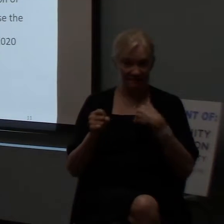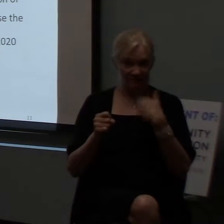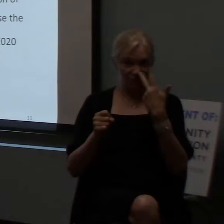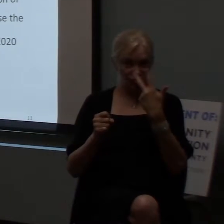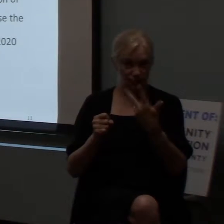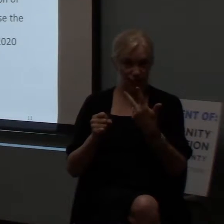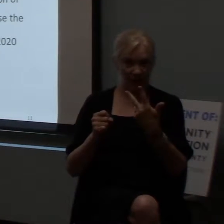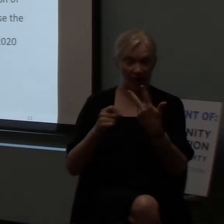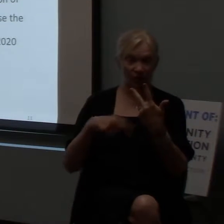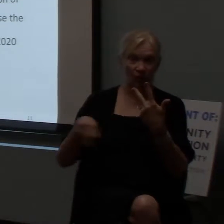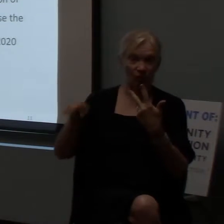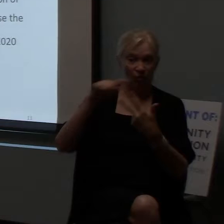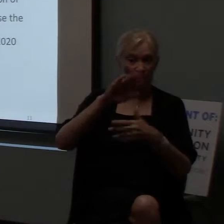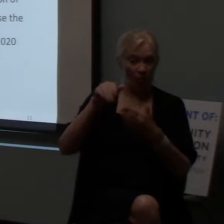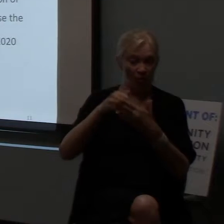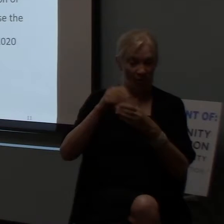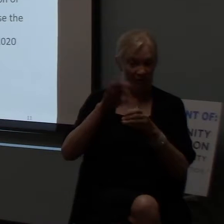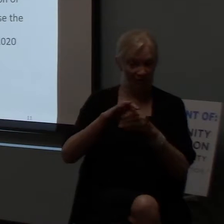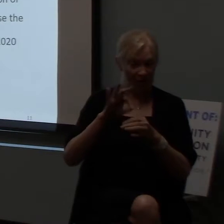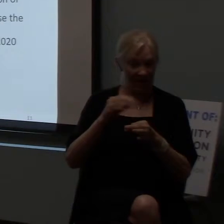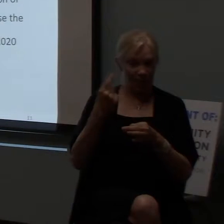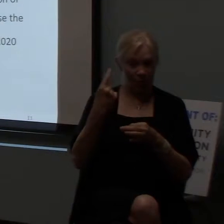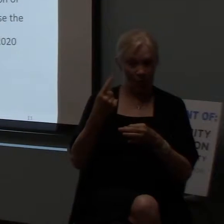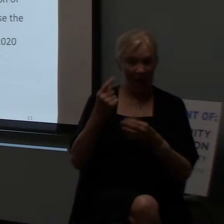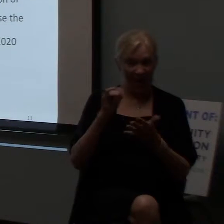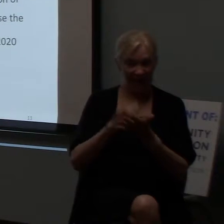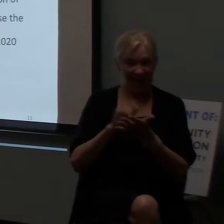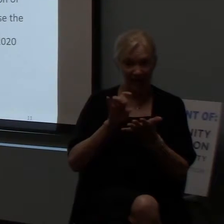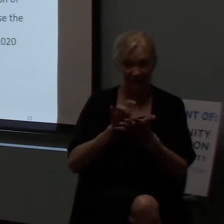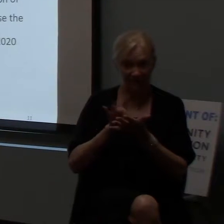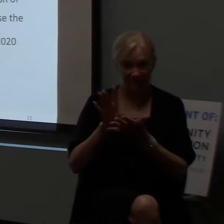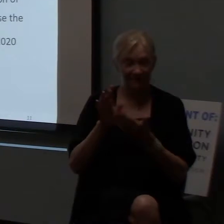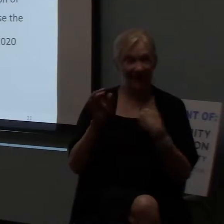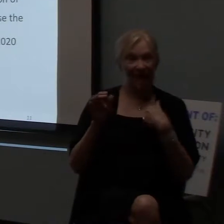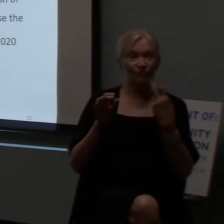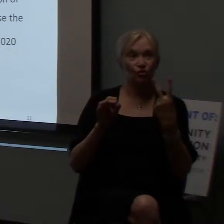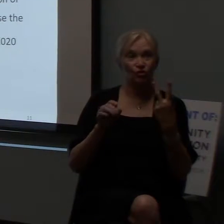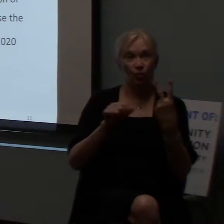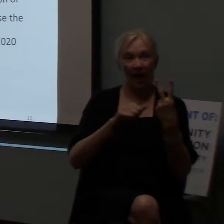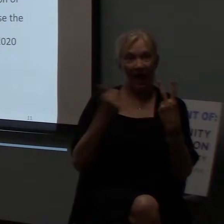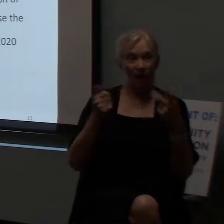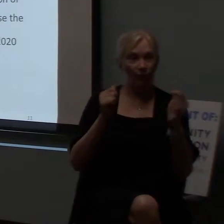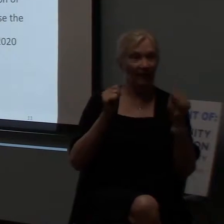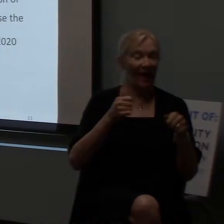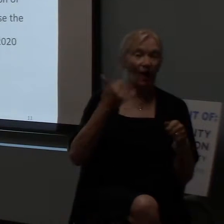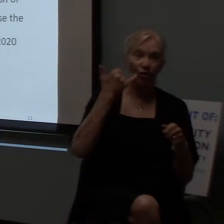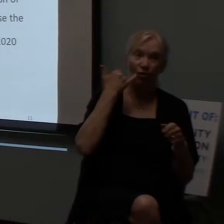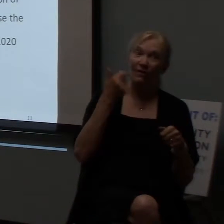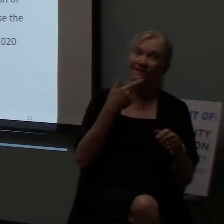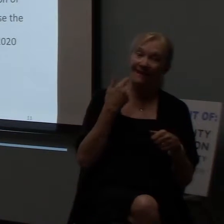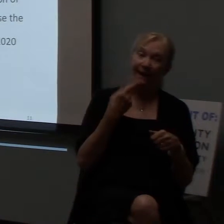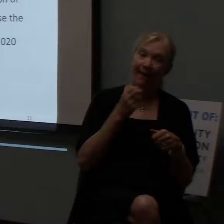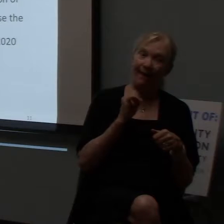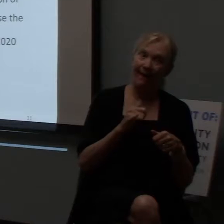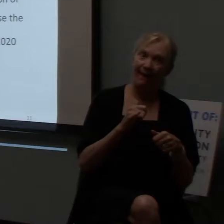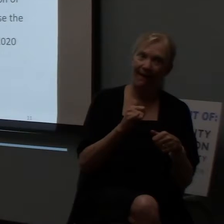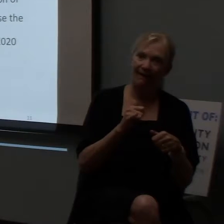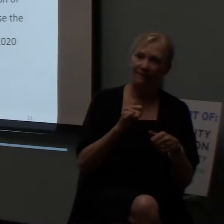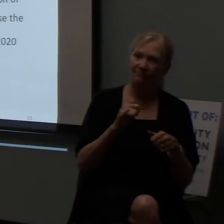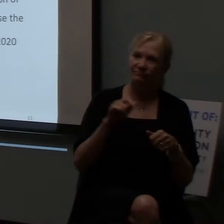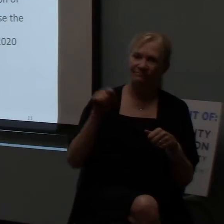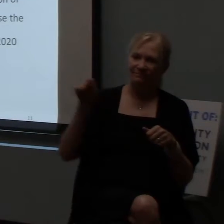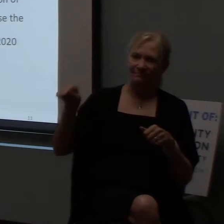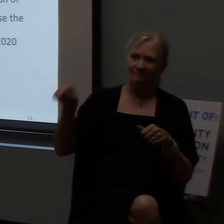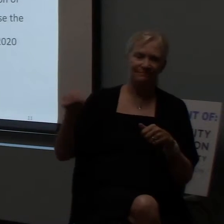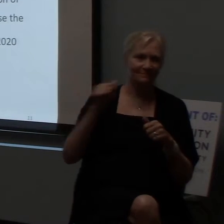all vote for. So if there's one commissioner that's going off the rails, you have 2 other commissioners that you can call up and say, watch out, Charlie's having a